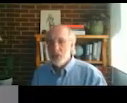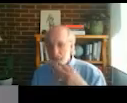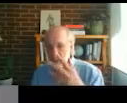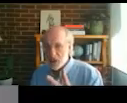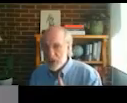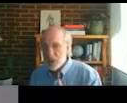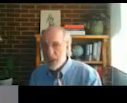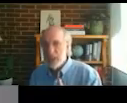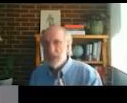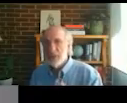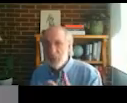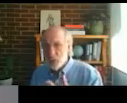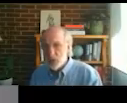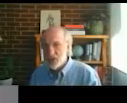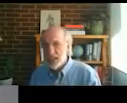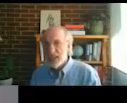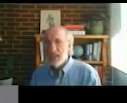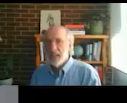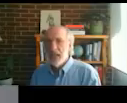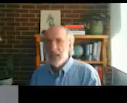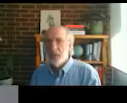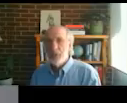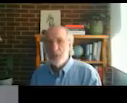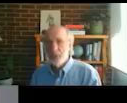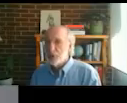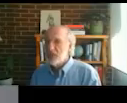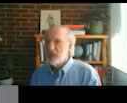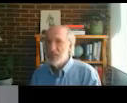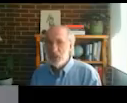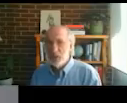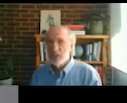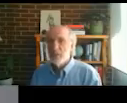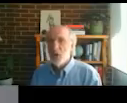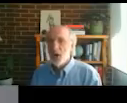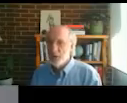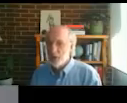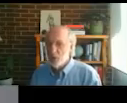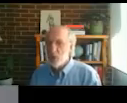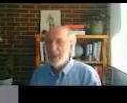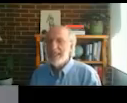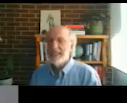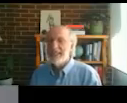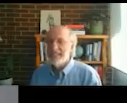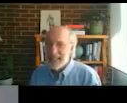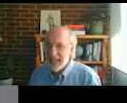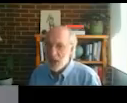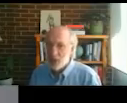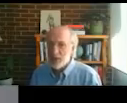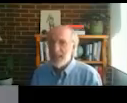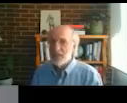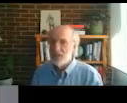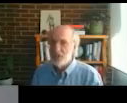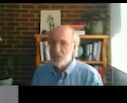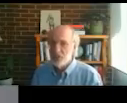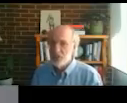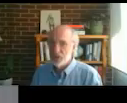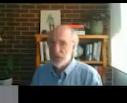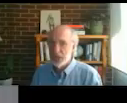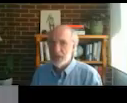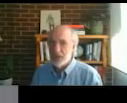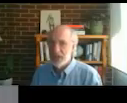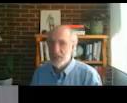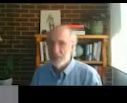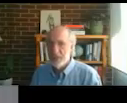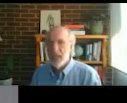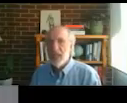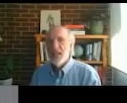you'll differentially reinforce that. Remember, you're continuing to model the right sound as you're